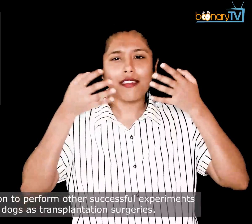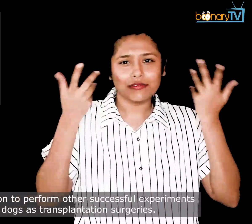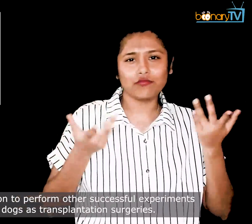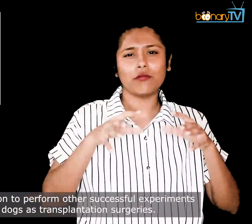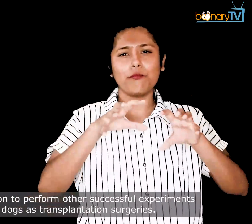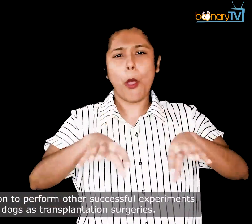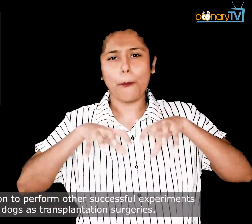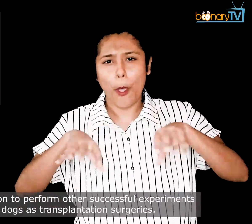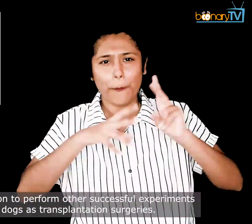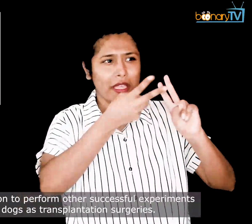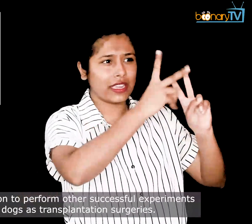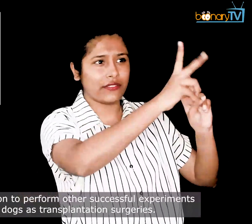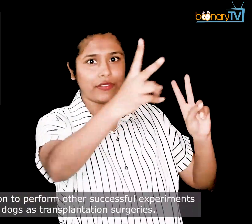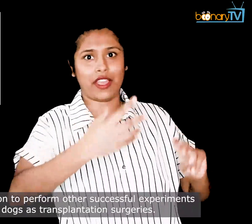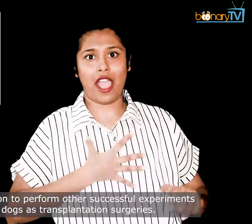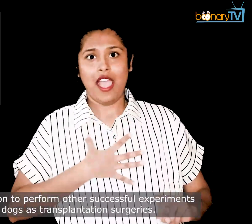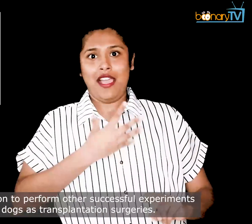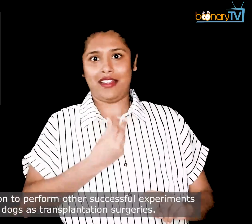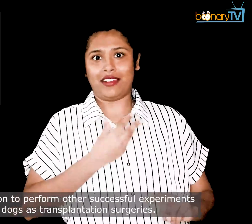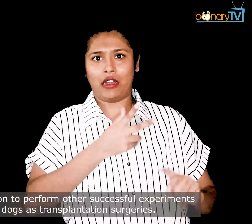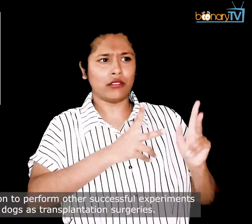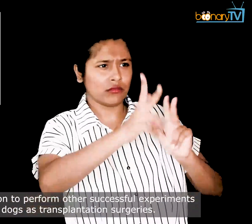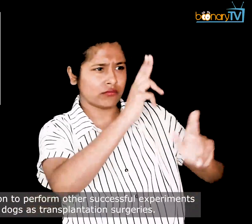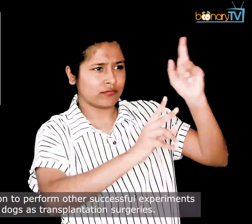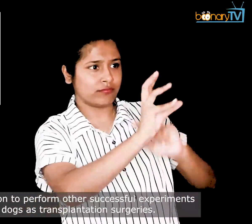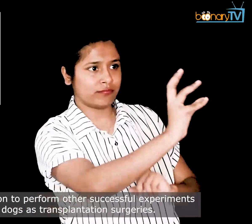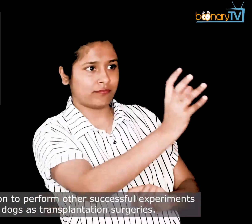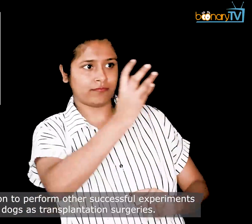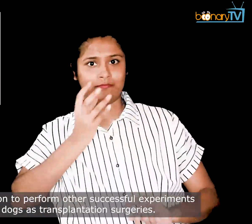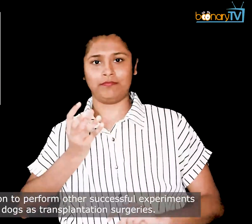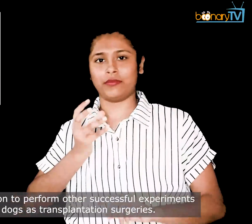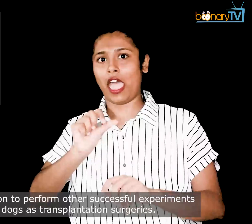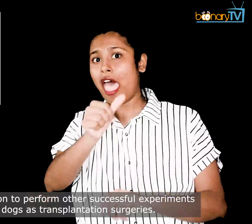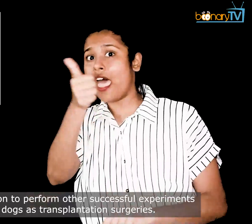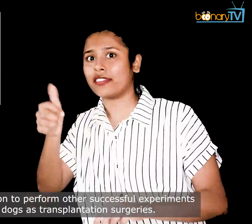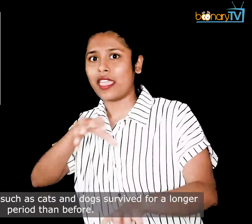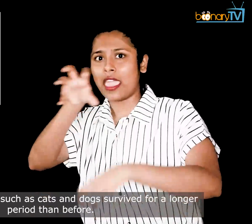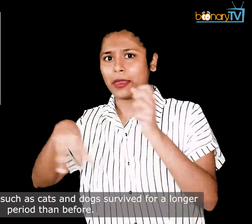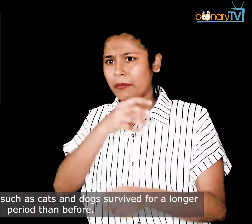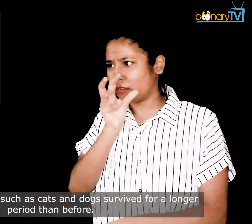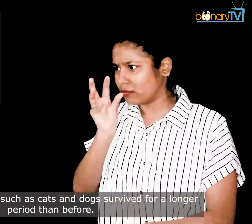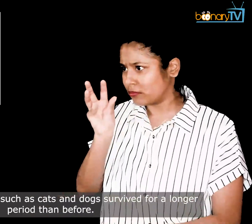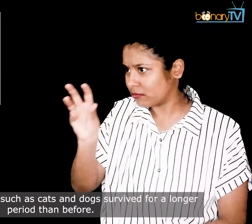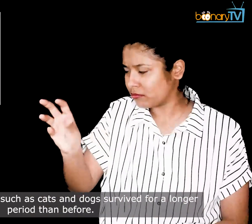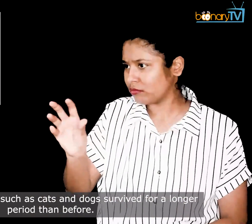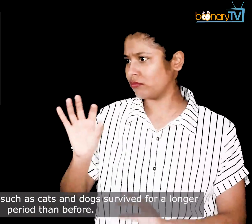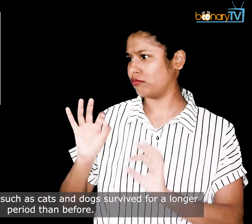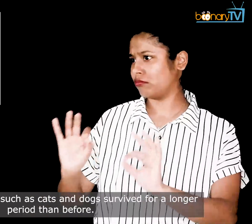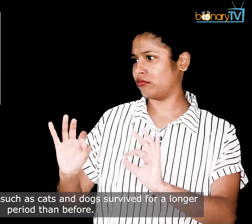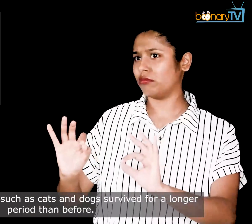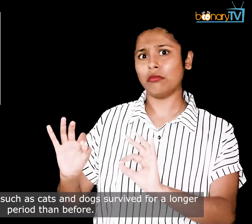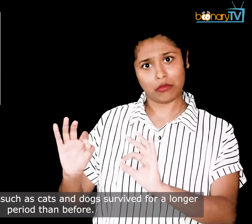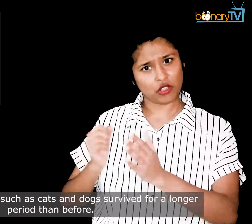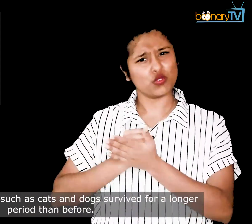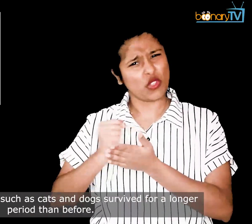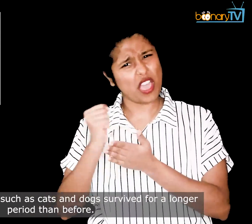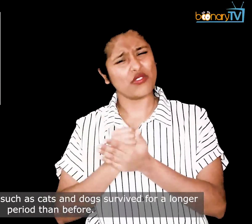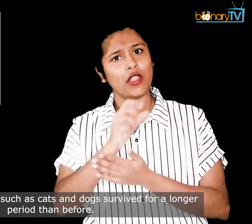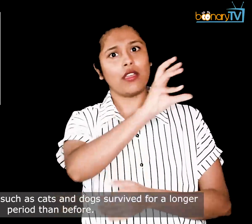cats and dogs as transplantation surgeries. Some of the animals such as cats and dogs